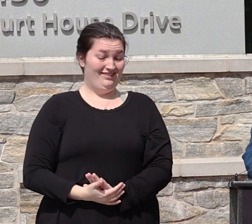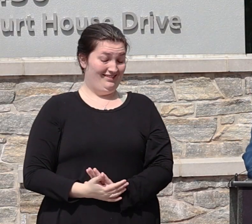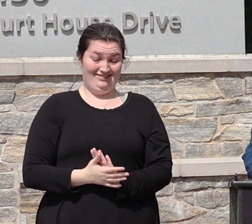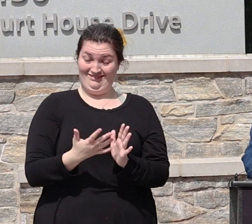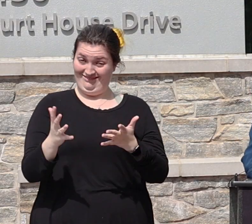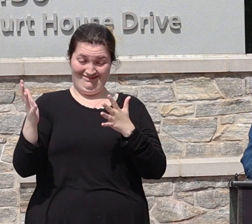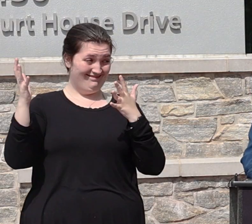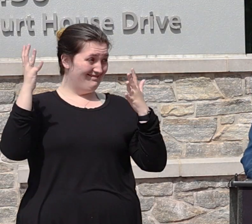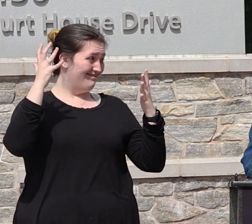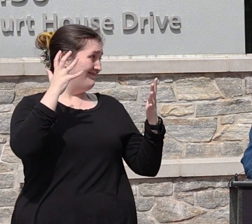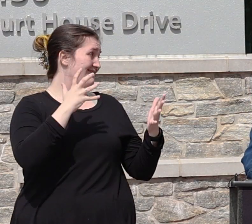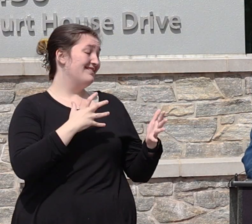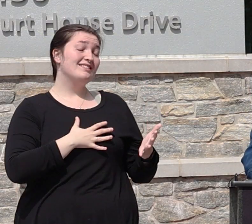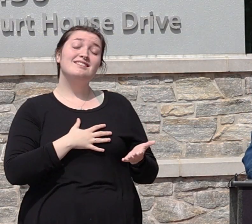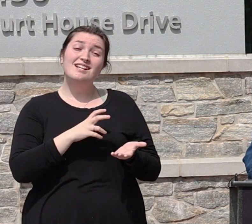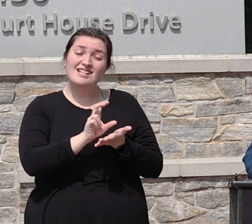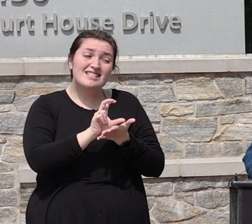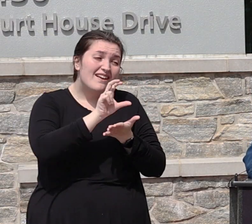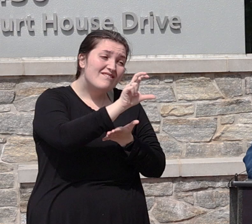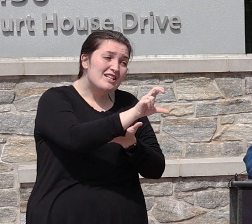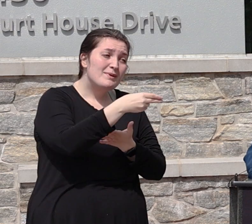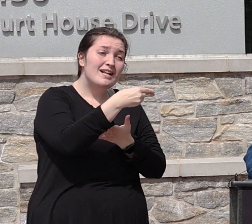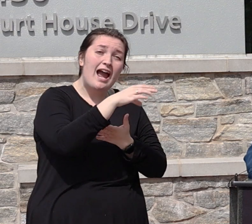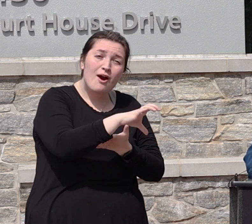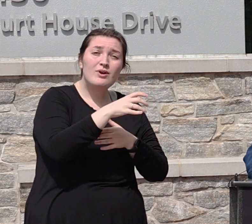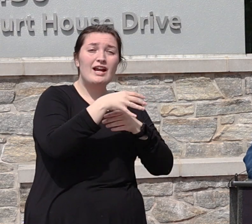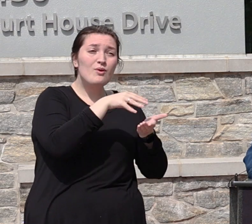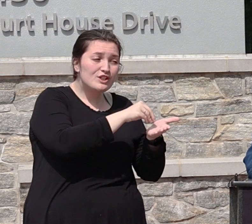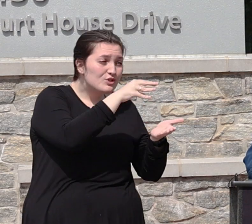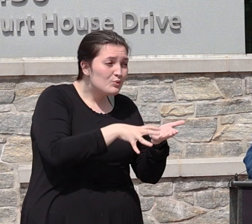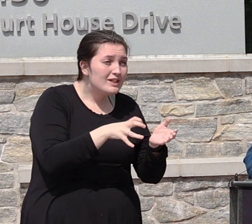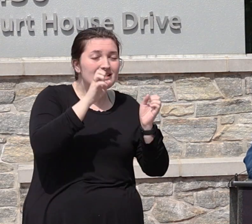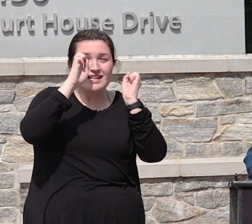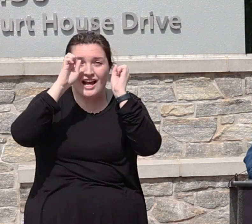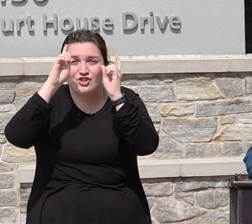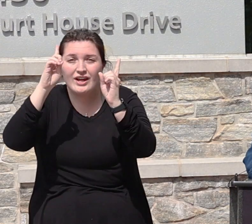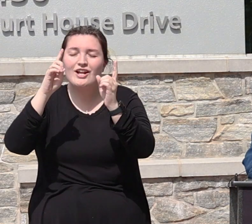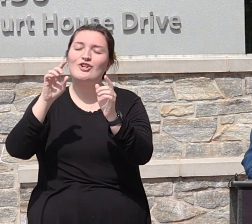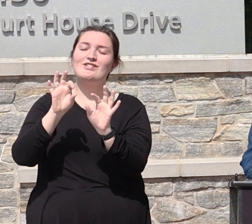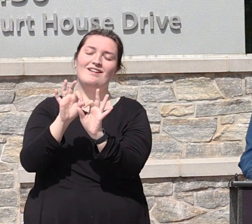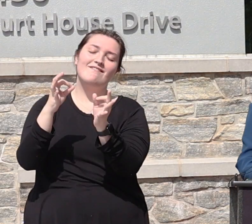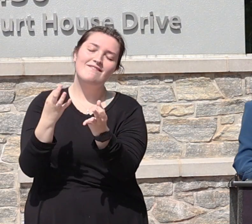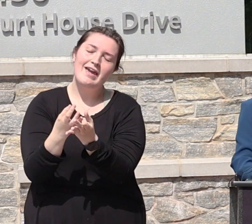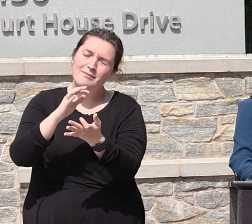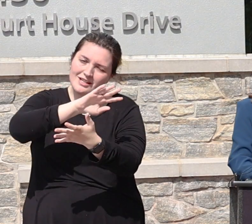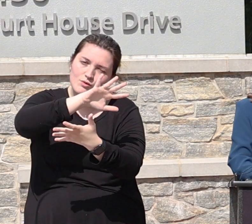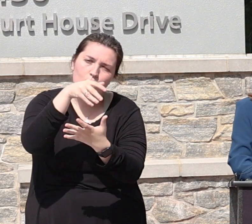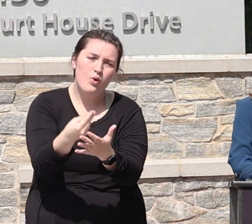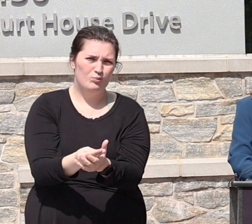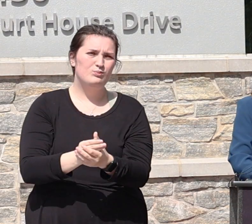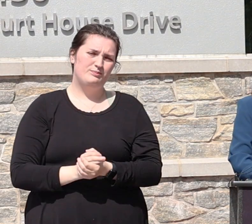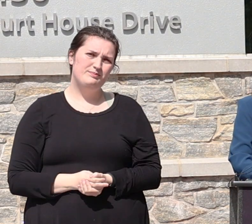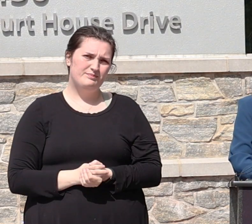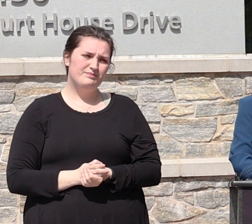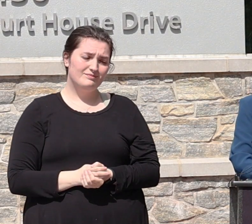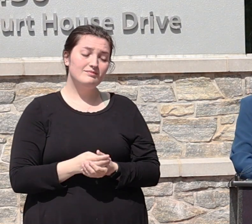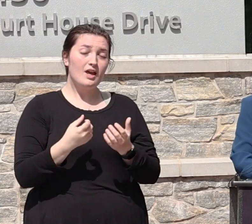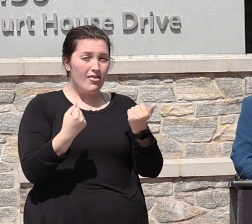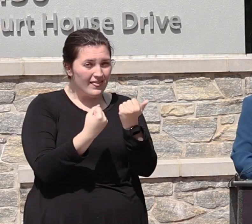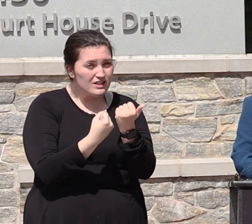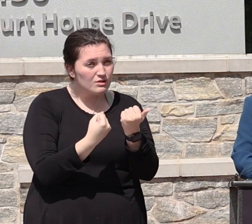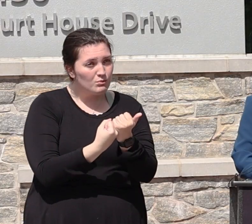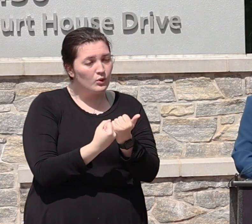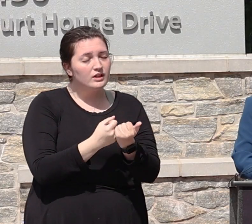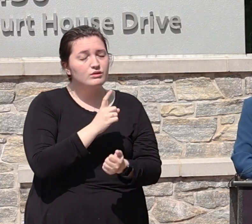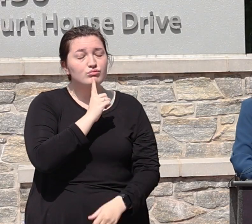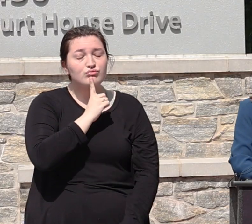It's an investment in Howard County students, educators, and families. This support truly